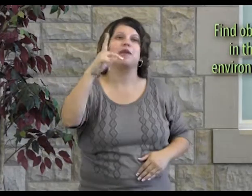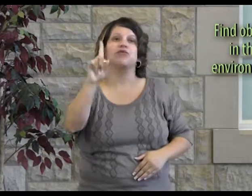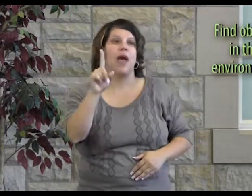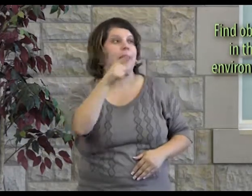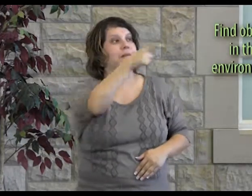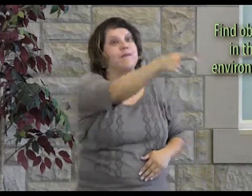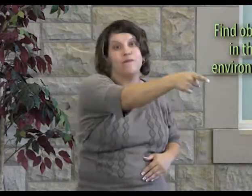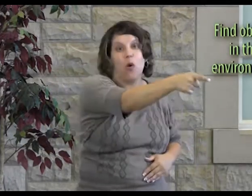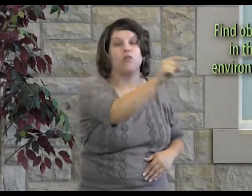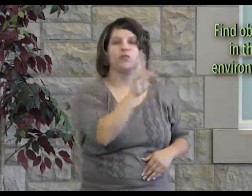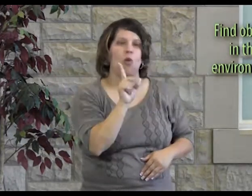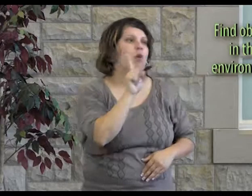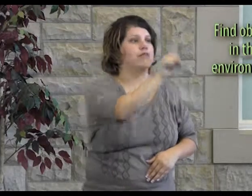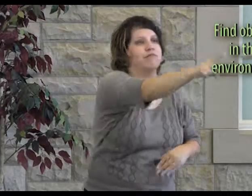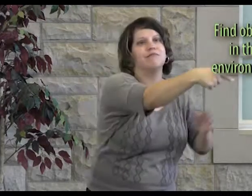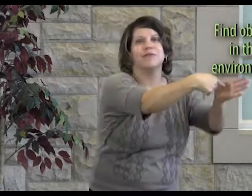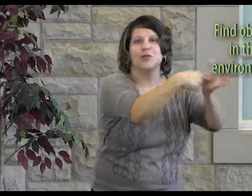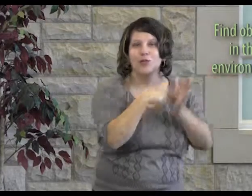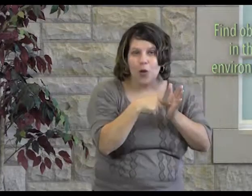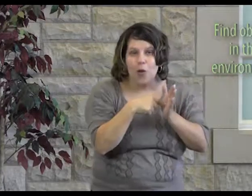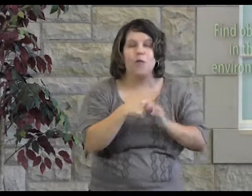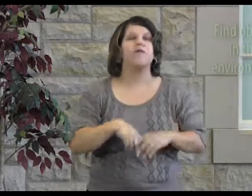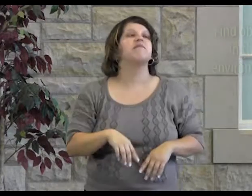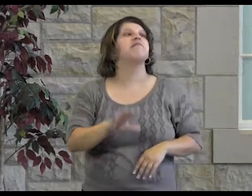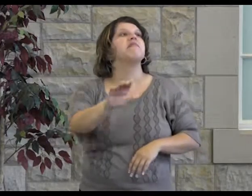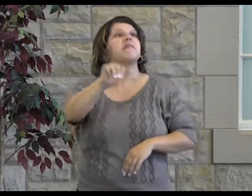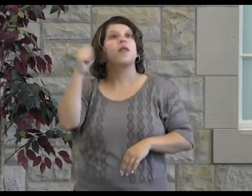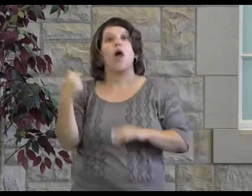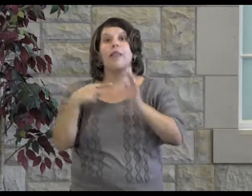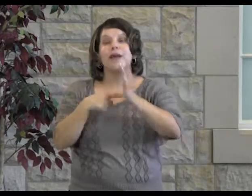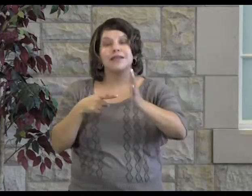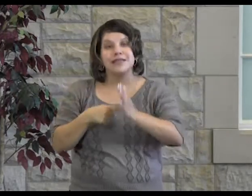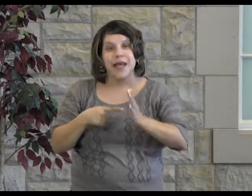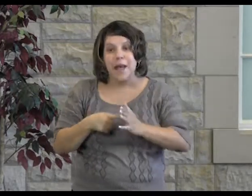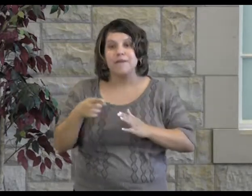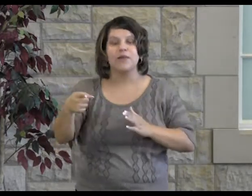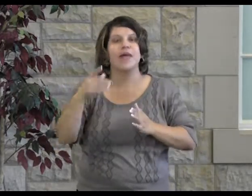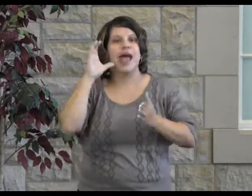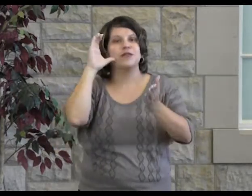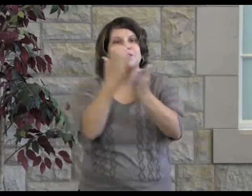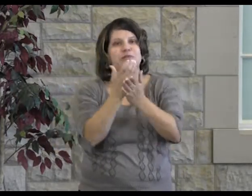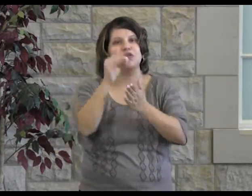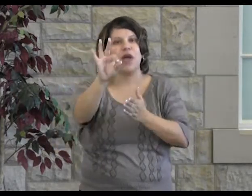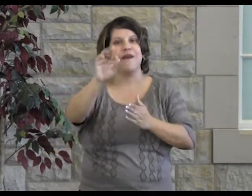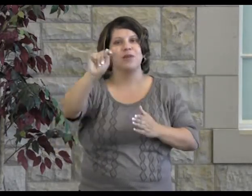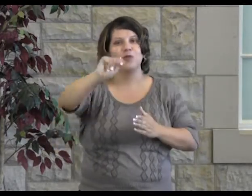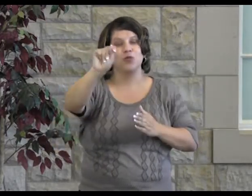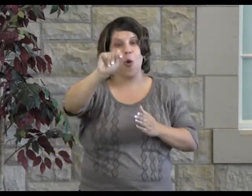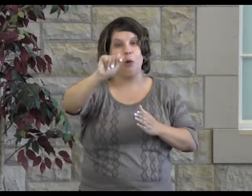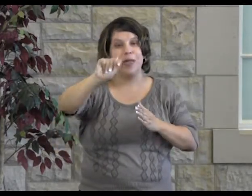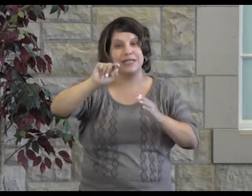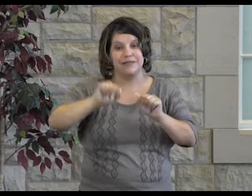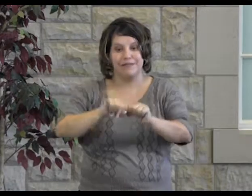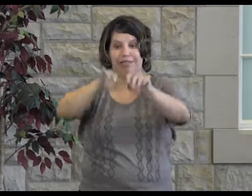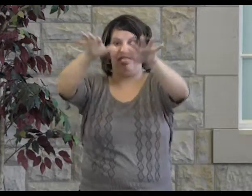where is yours? The child could actually physically get up and show you or could point to the object. There's other pictures of a